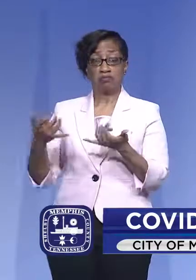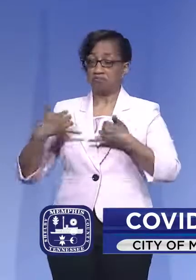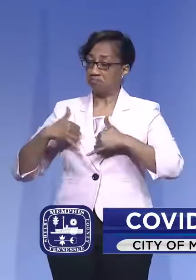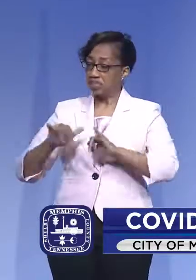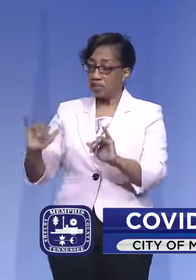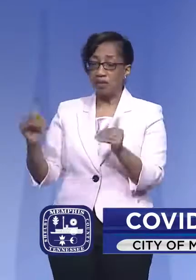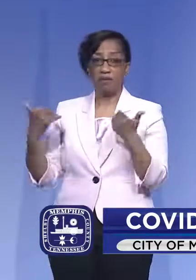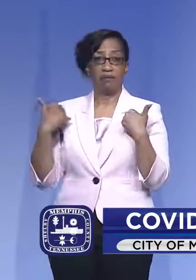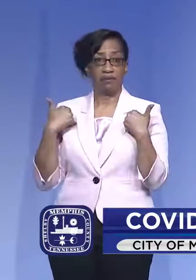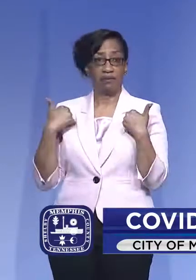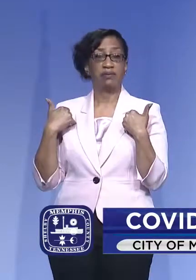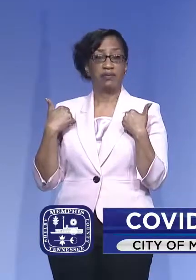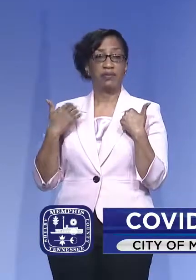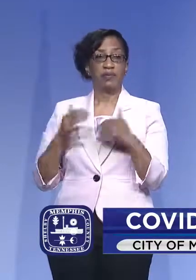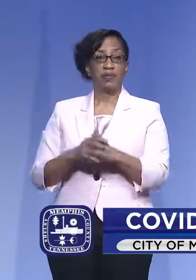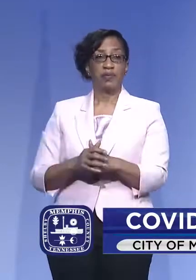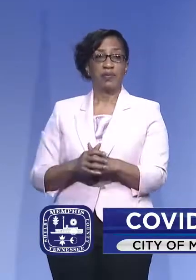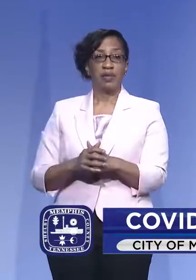for vaccines.